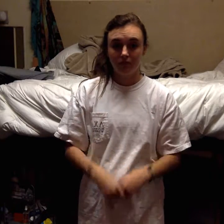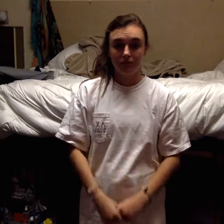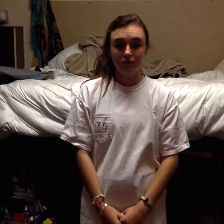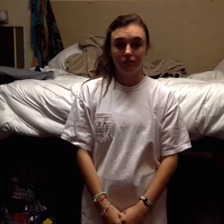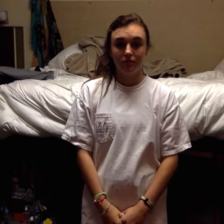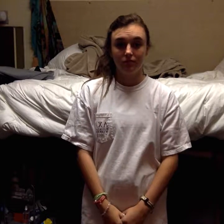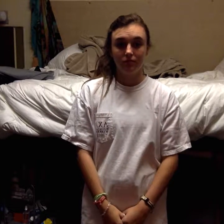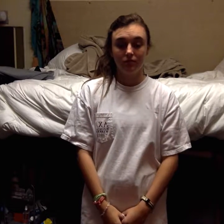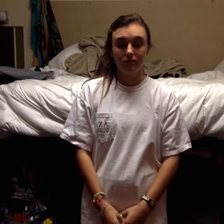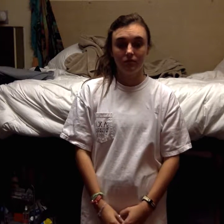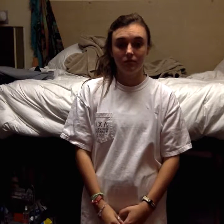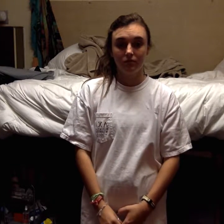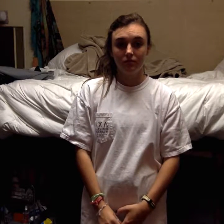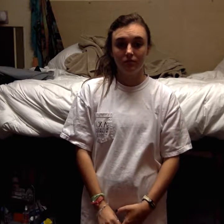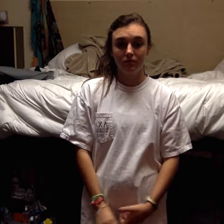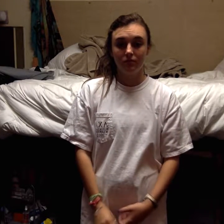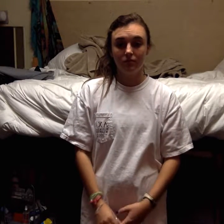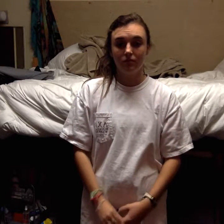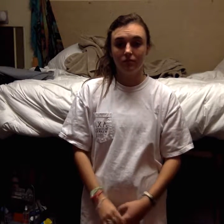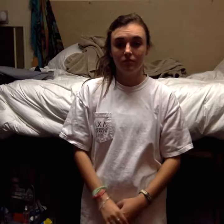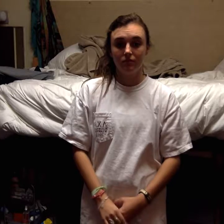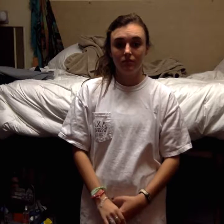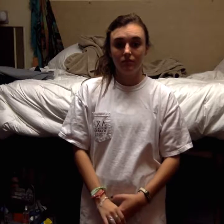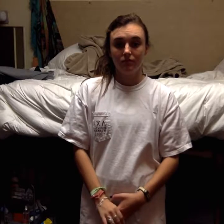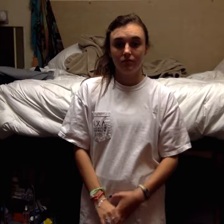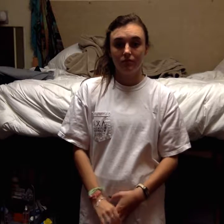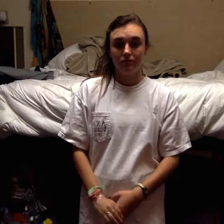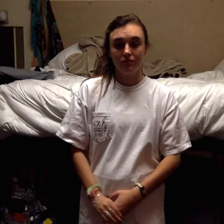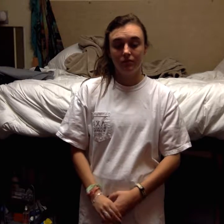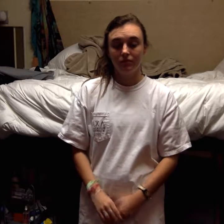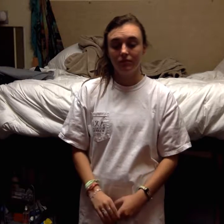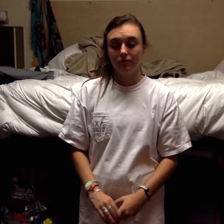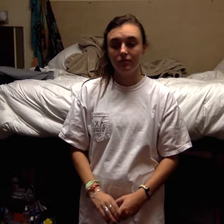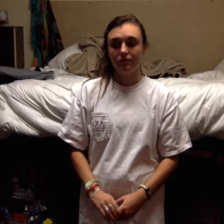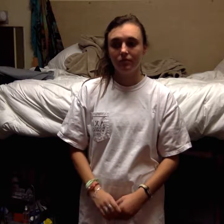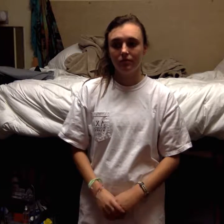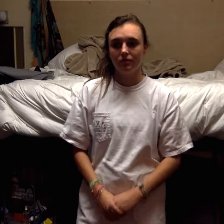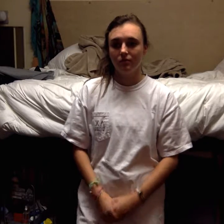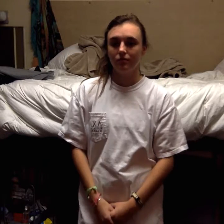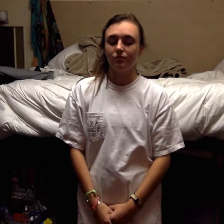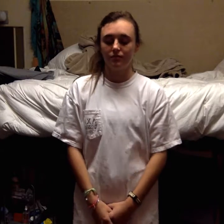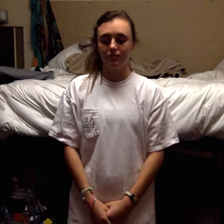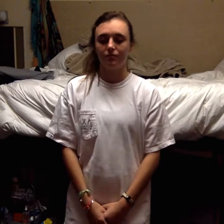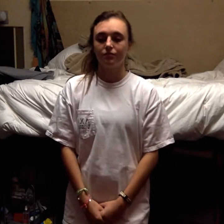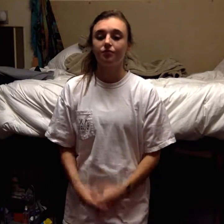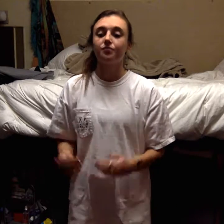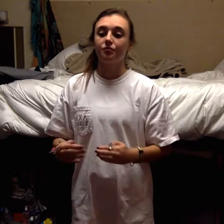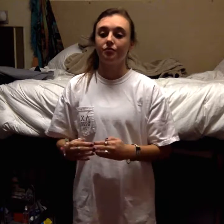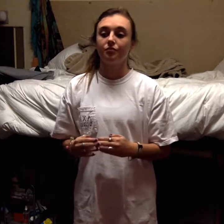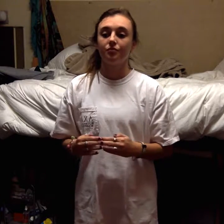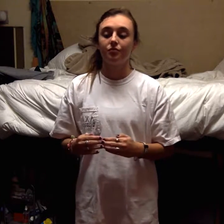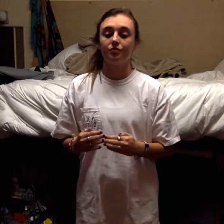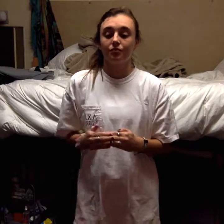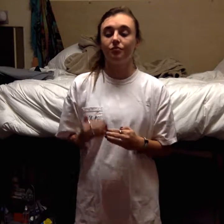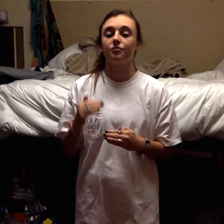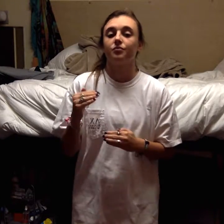from them. All right, next step. Now this is where I may lose some people, so let's everyone look over